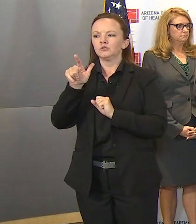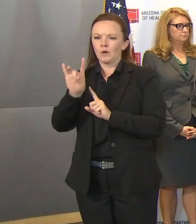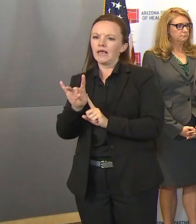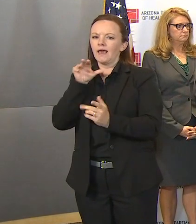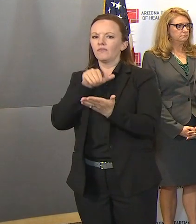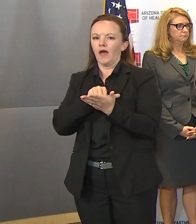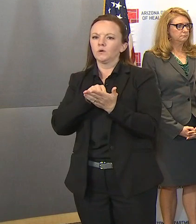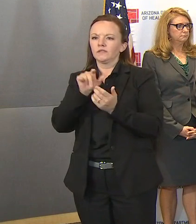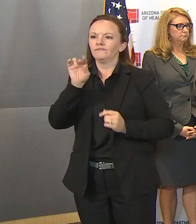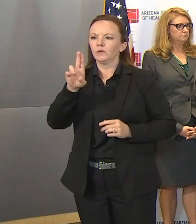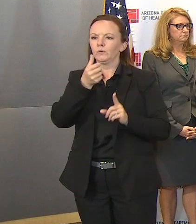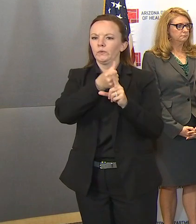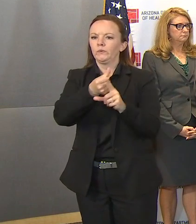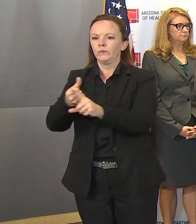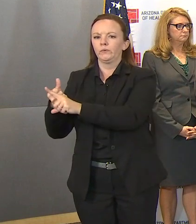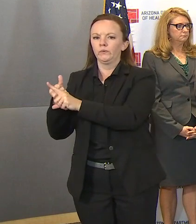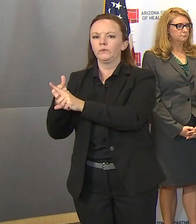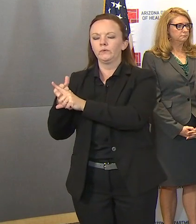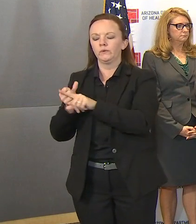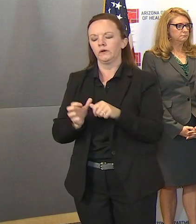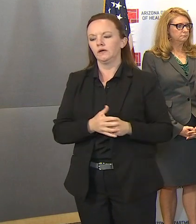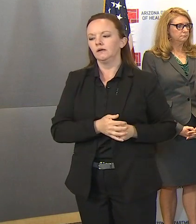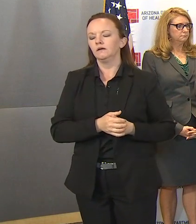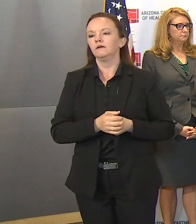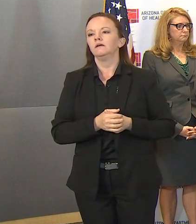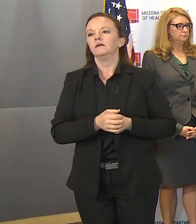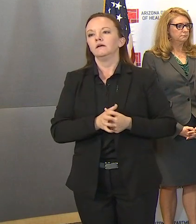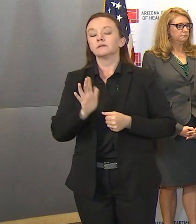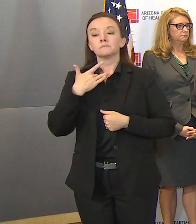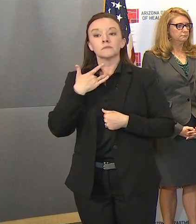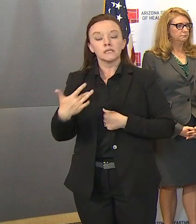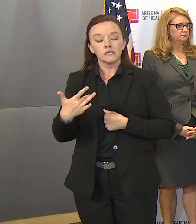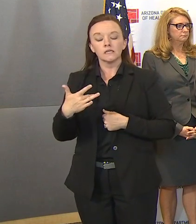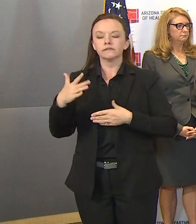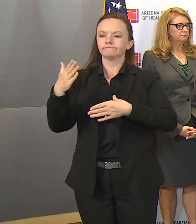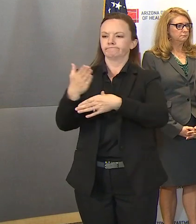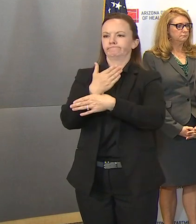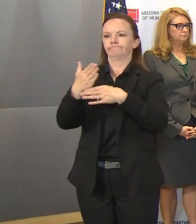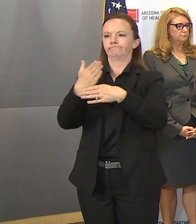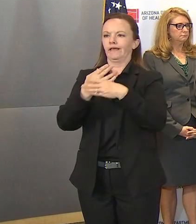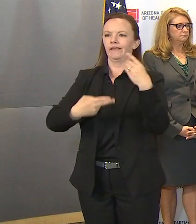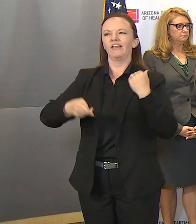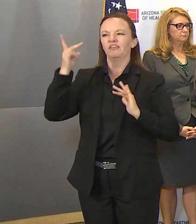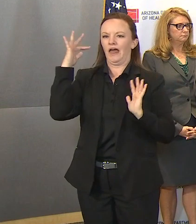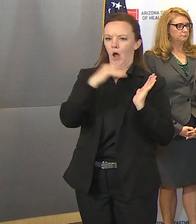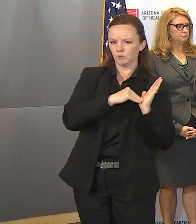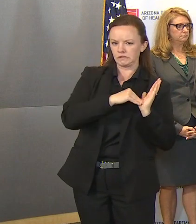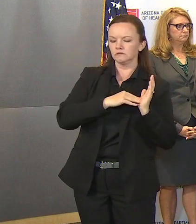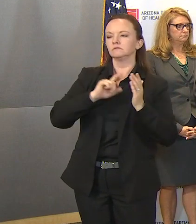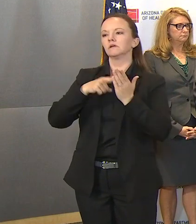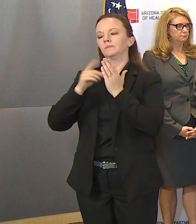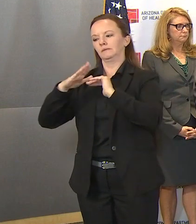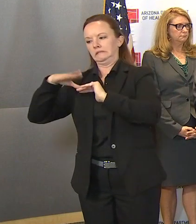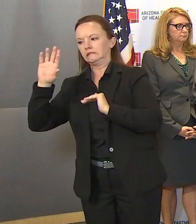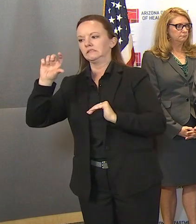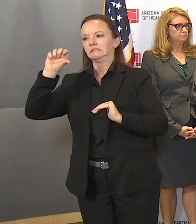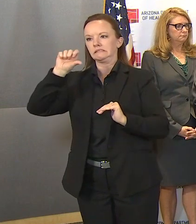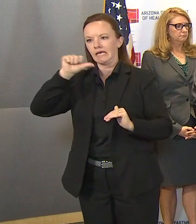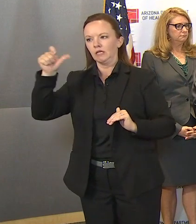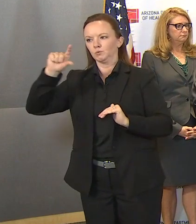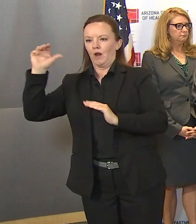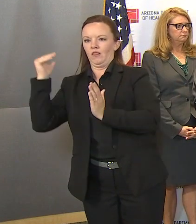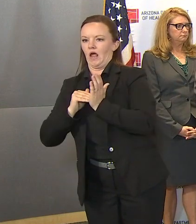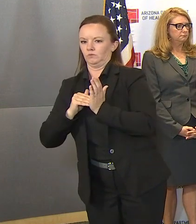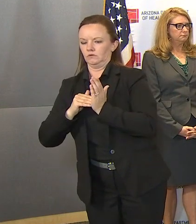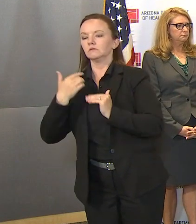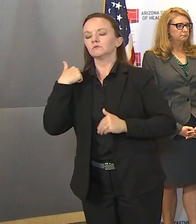28,000 flu cases. But normally we're somewhere in the high thousands to tens of thousands of cases. So